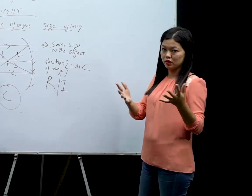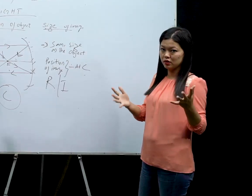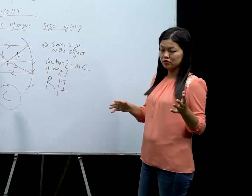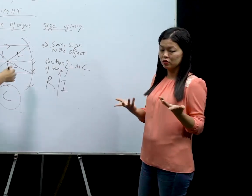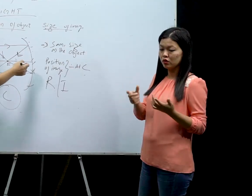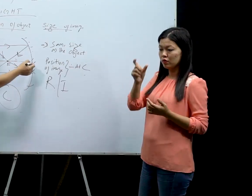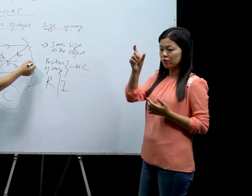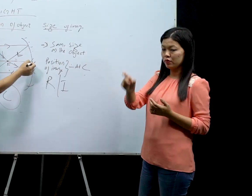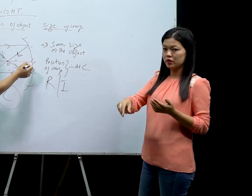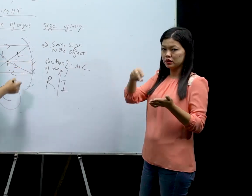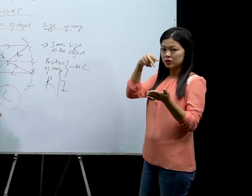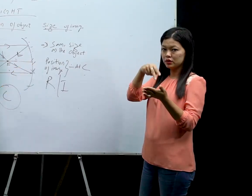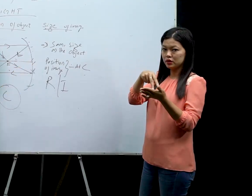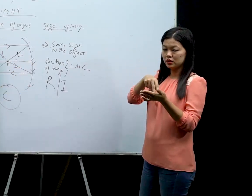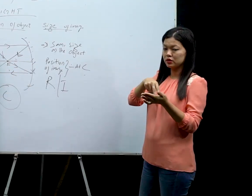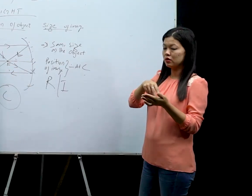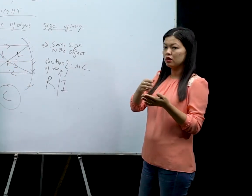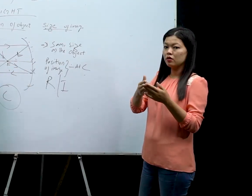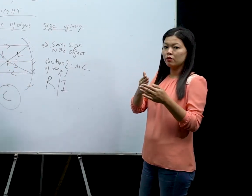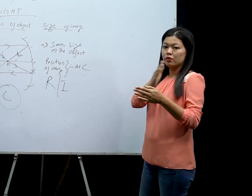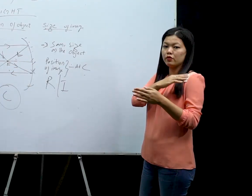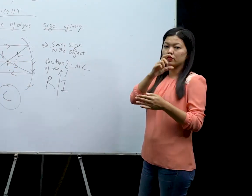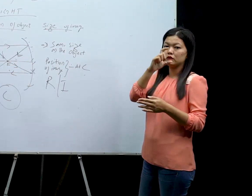closer, like to the mirror. Clear?